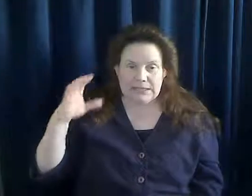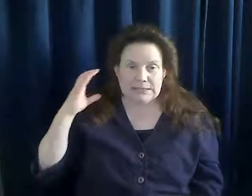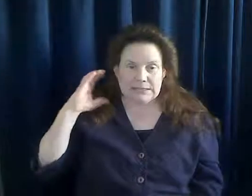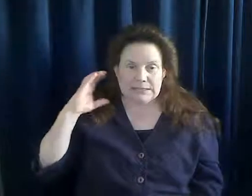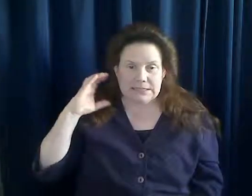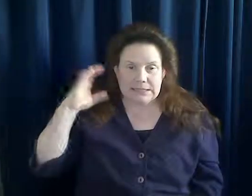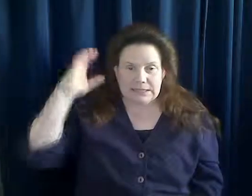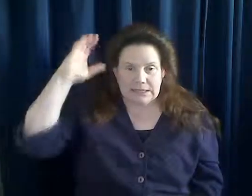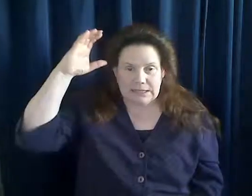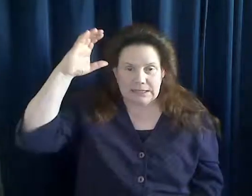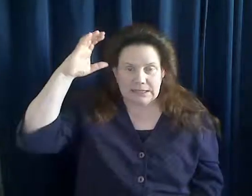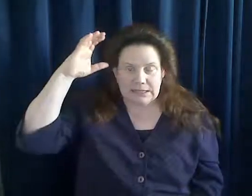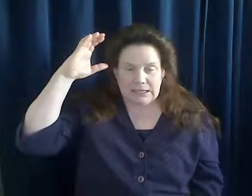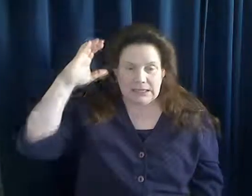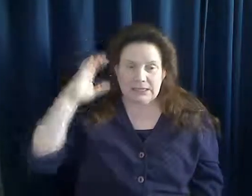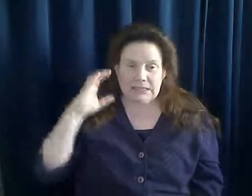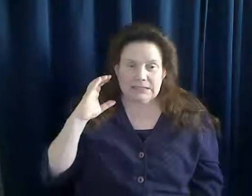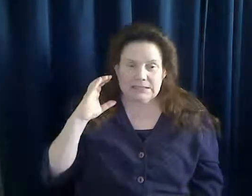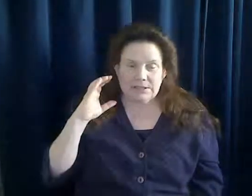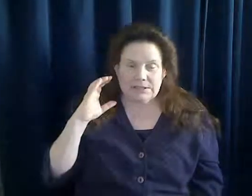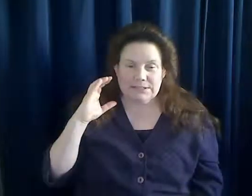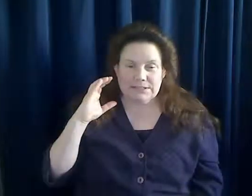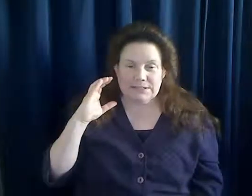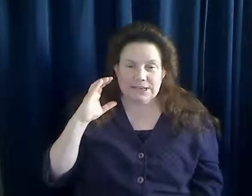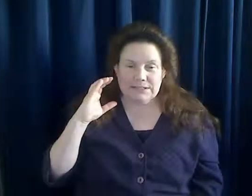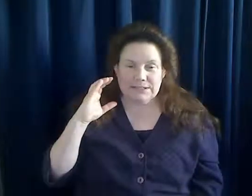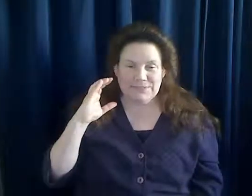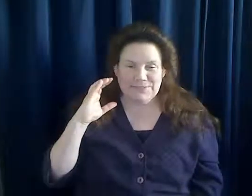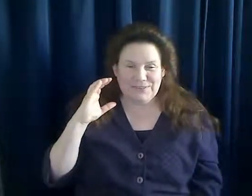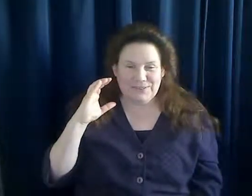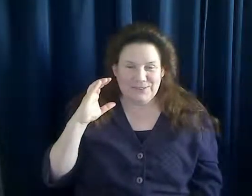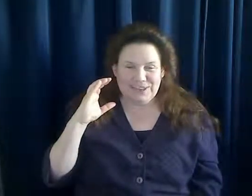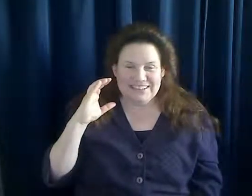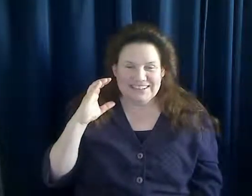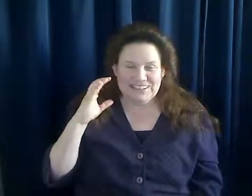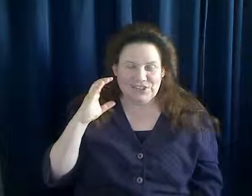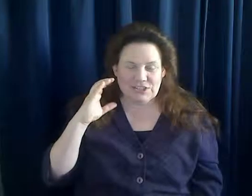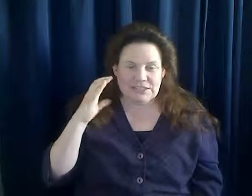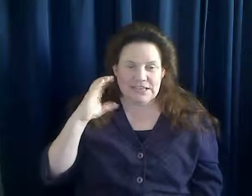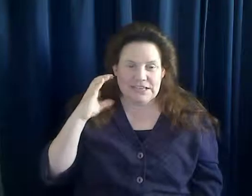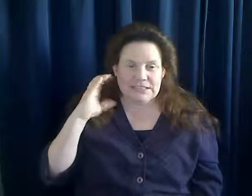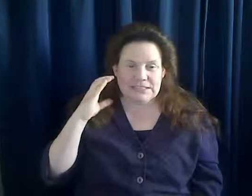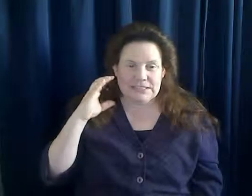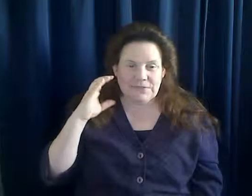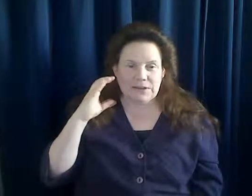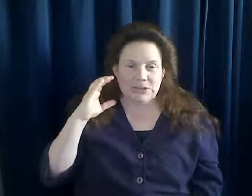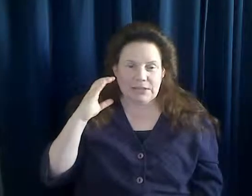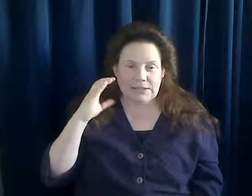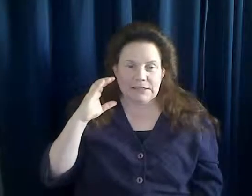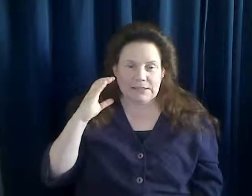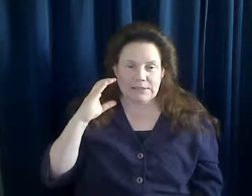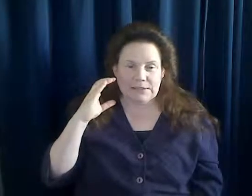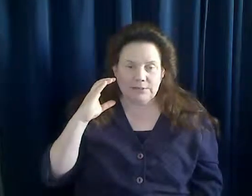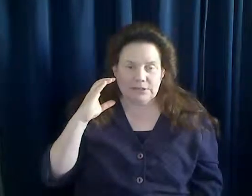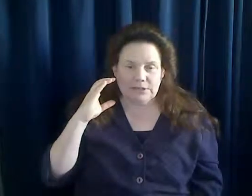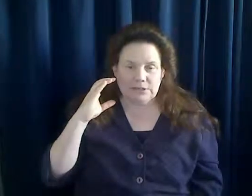a C, and so this is a test if you were paying attention. A C, if I shake it a little bit near my